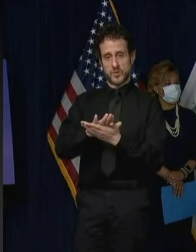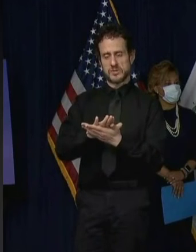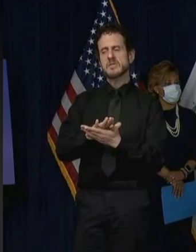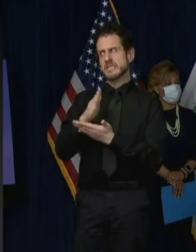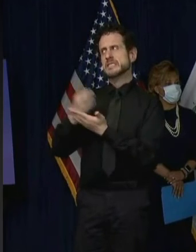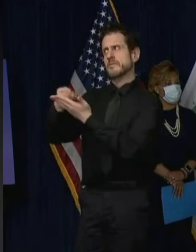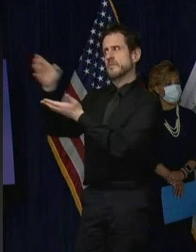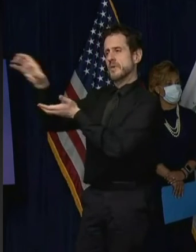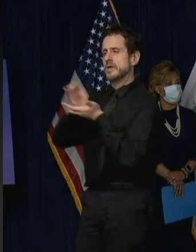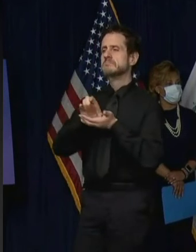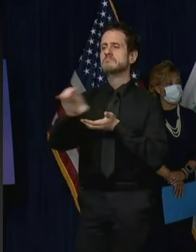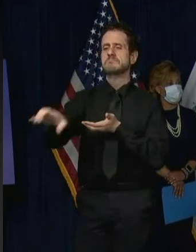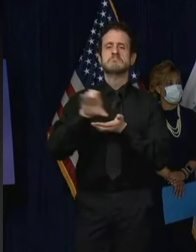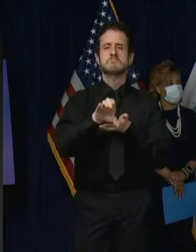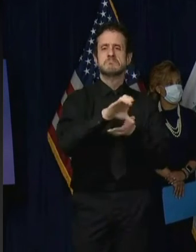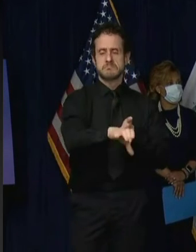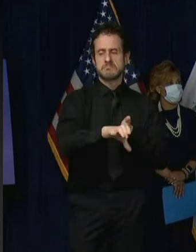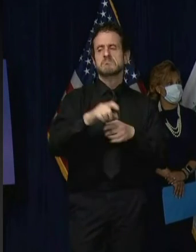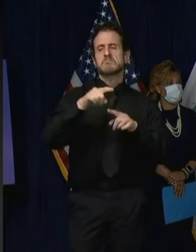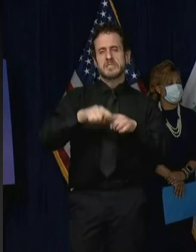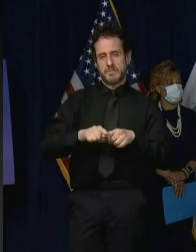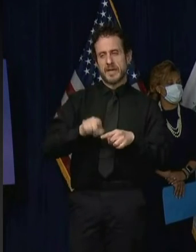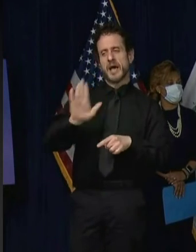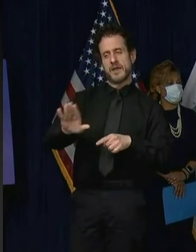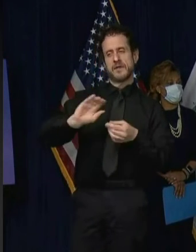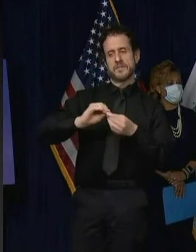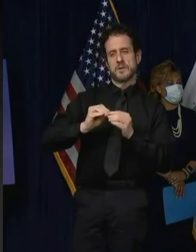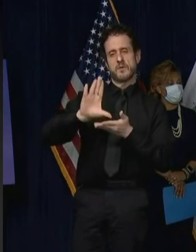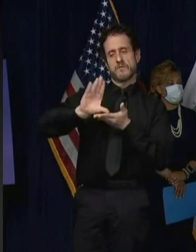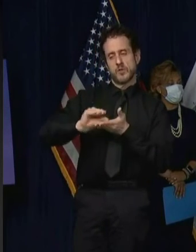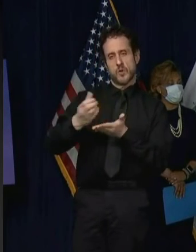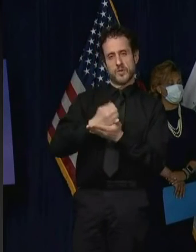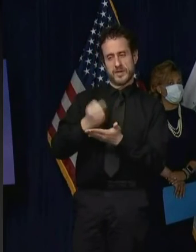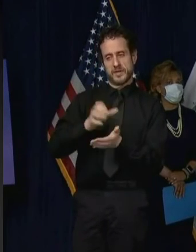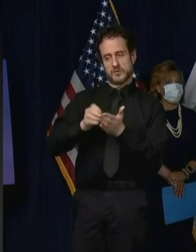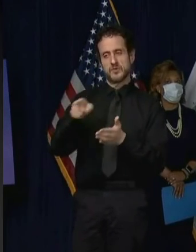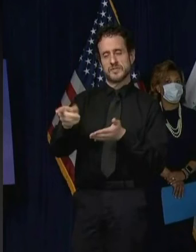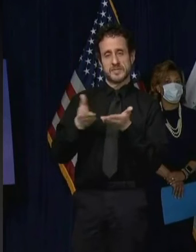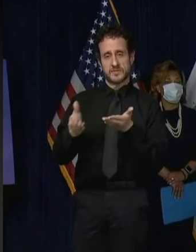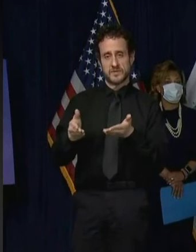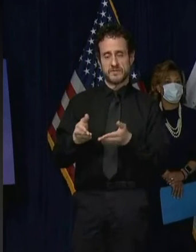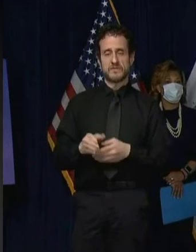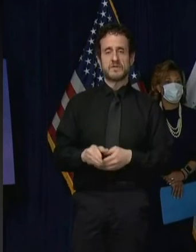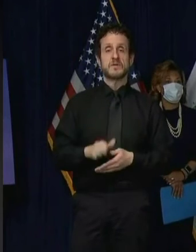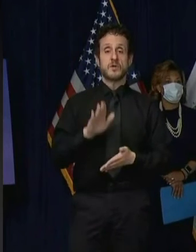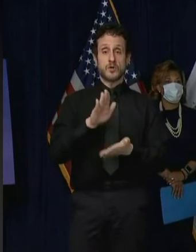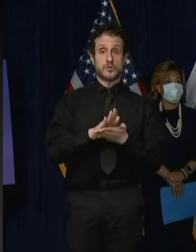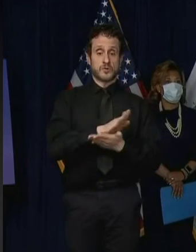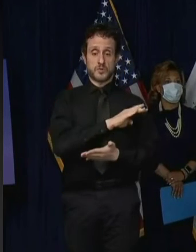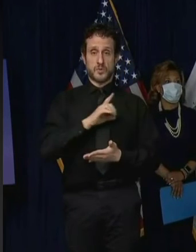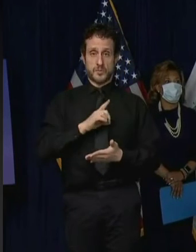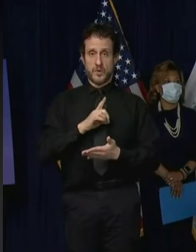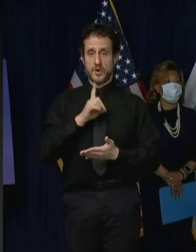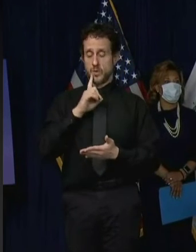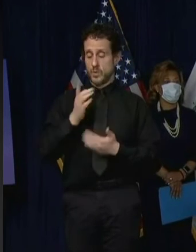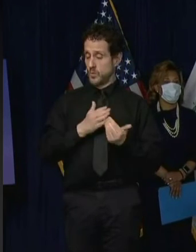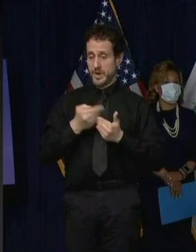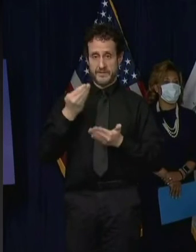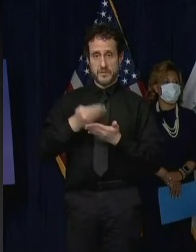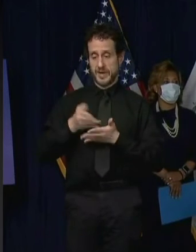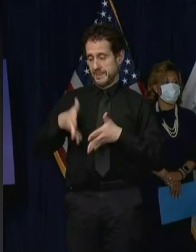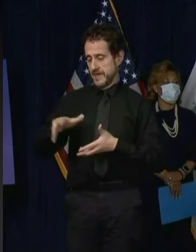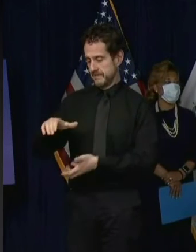funding proportional to the number of low-income students that they serve, and ISBE will direct the remaining funds